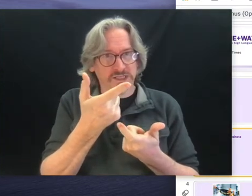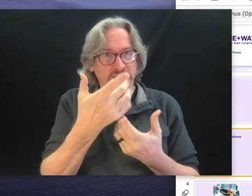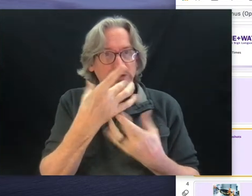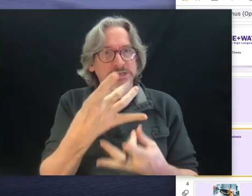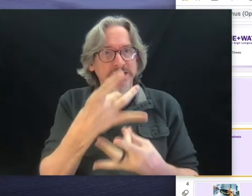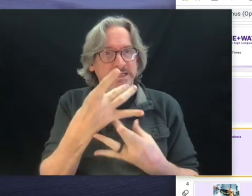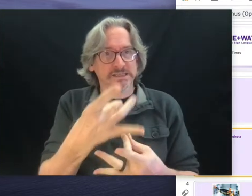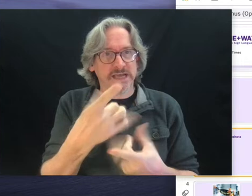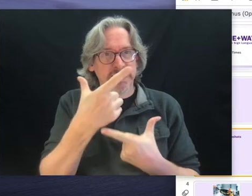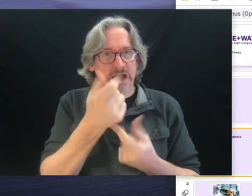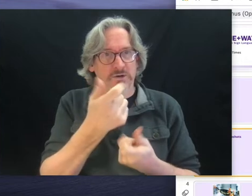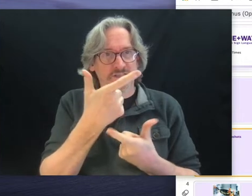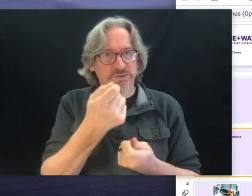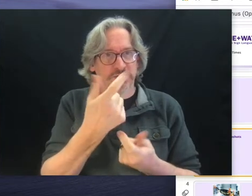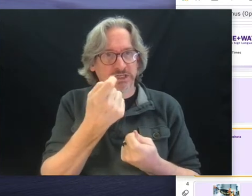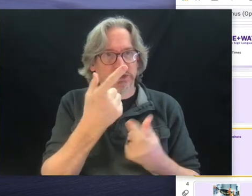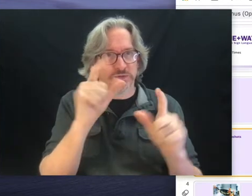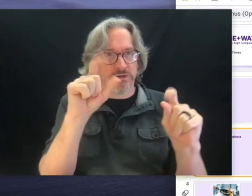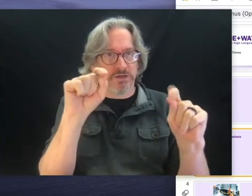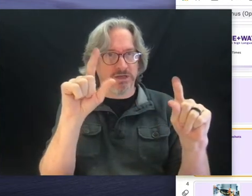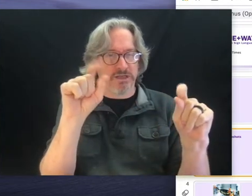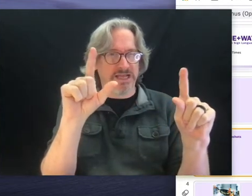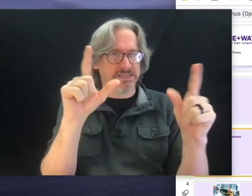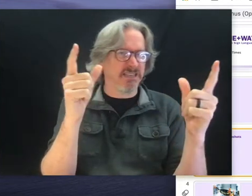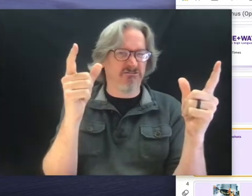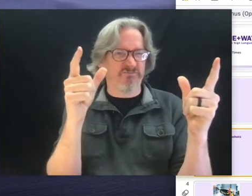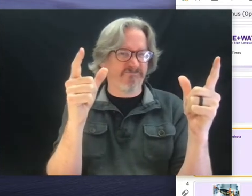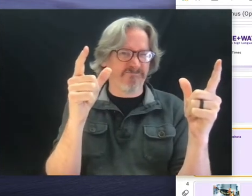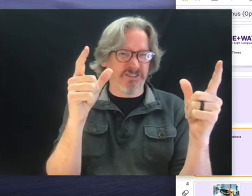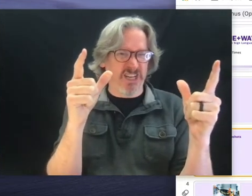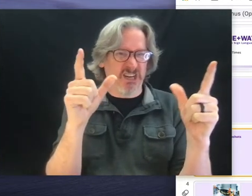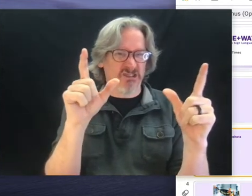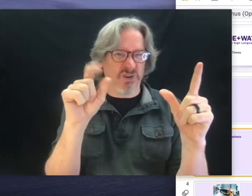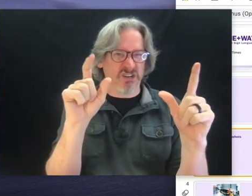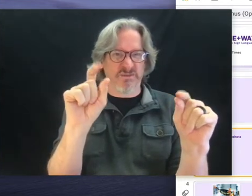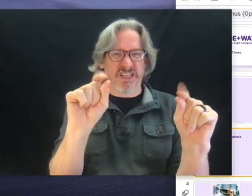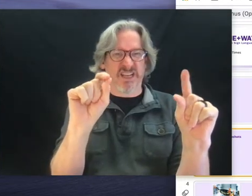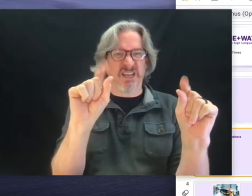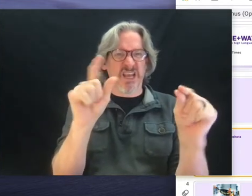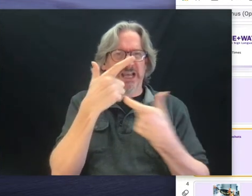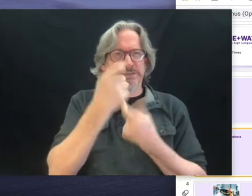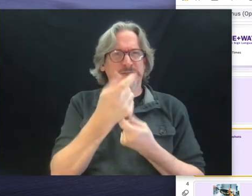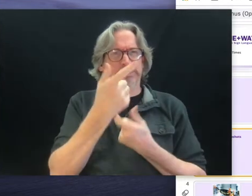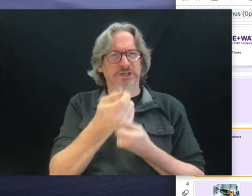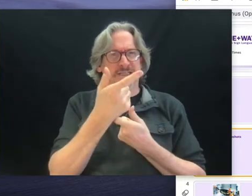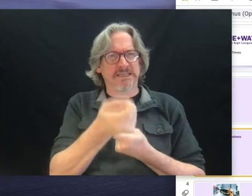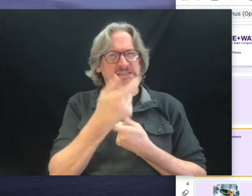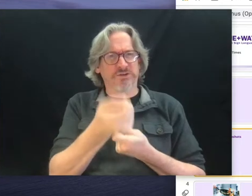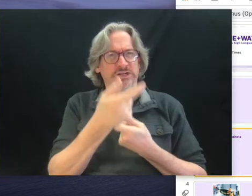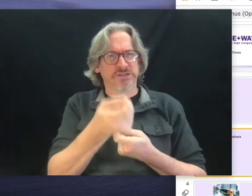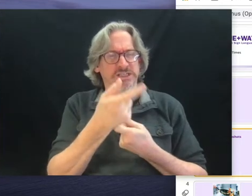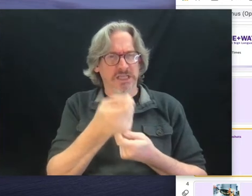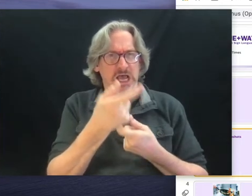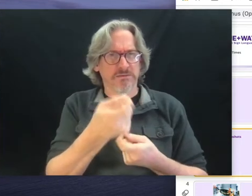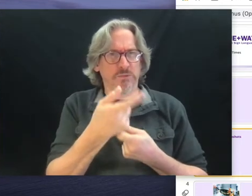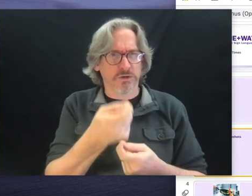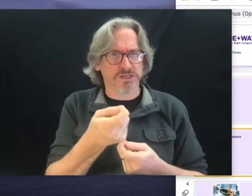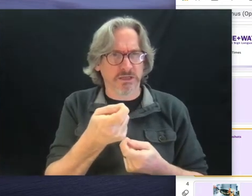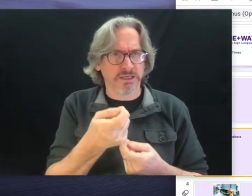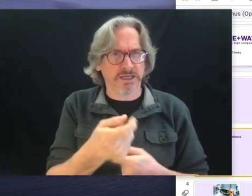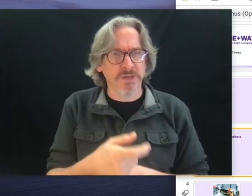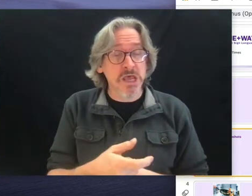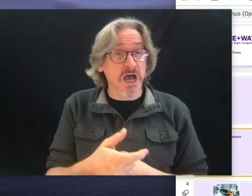it used to be this, and now it's switching to, in the last 15 years, 20 years, something like that. It's been switching to this for interest a lot